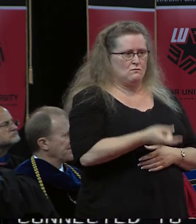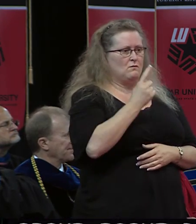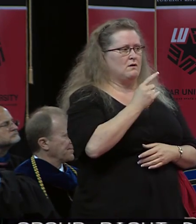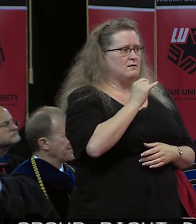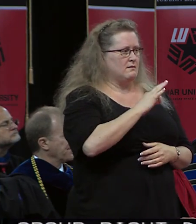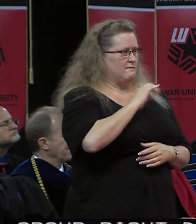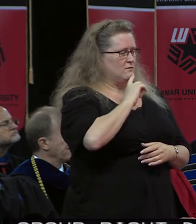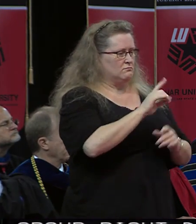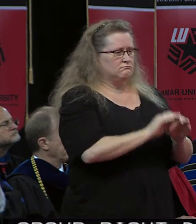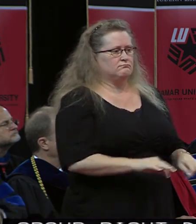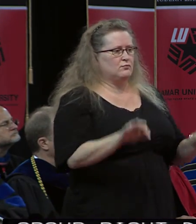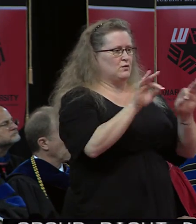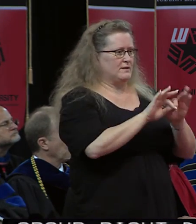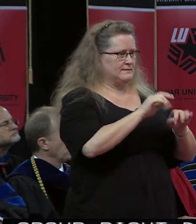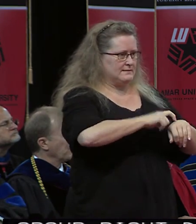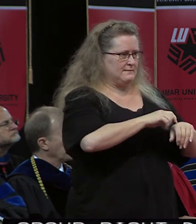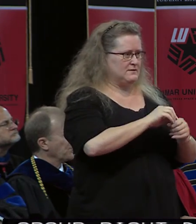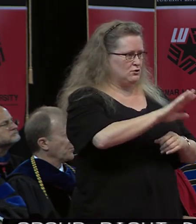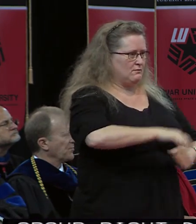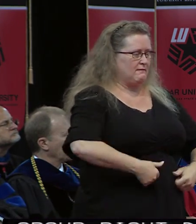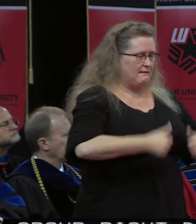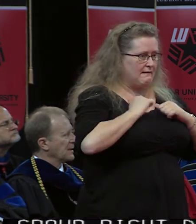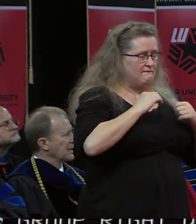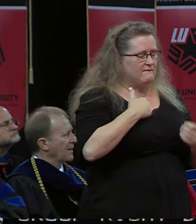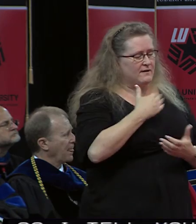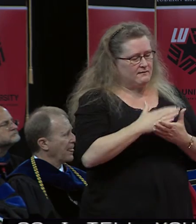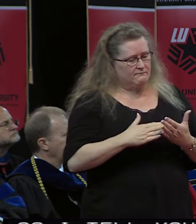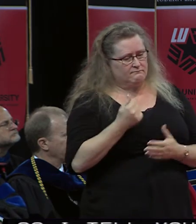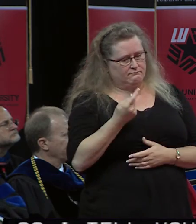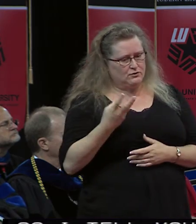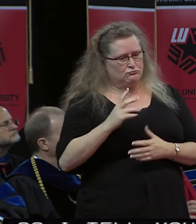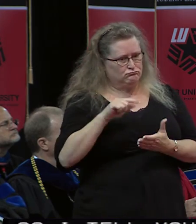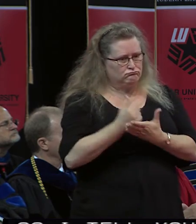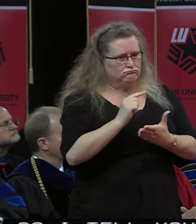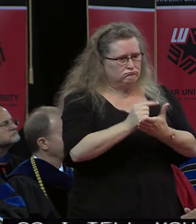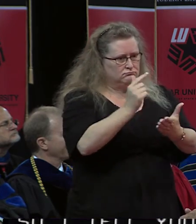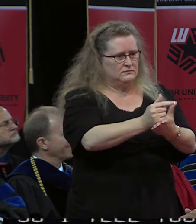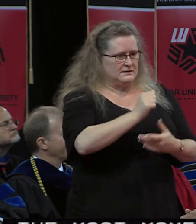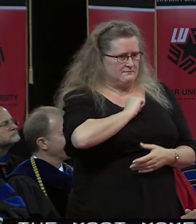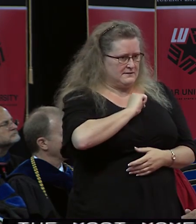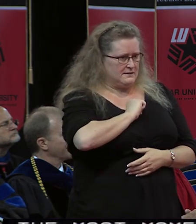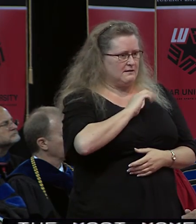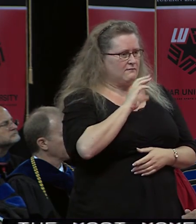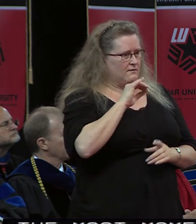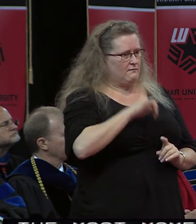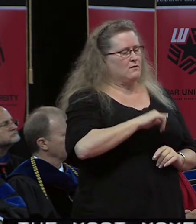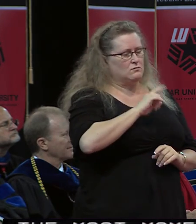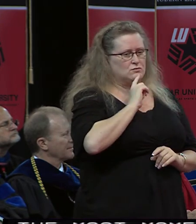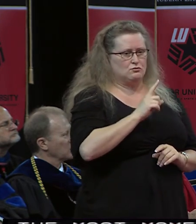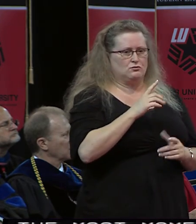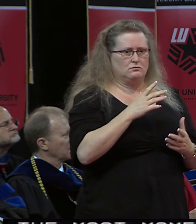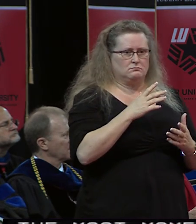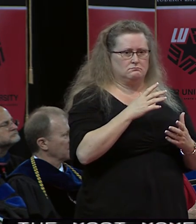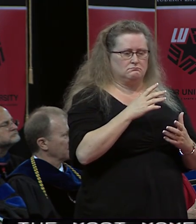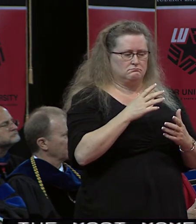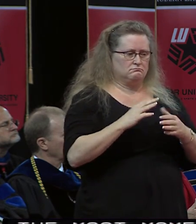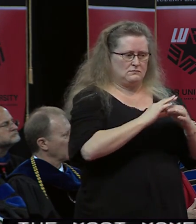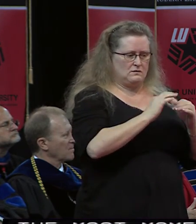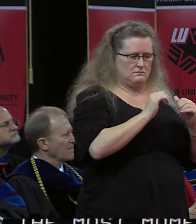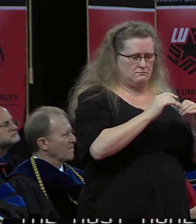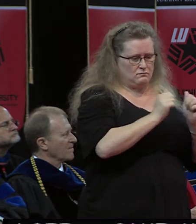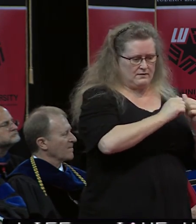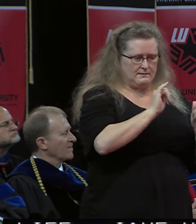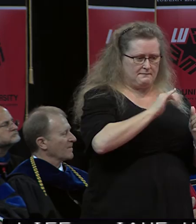momentous times in your life. I've had a few graduations myself. I tell you, they rank up there with my marriage, my